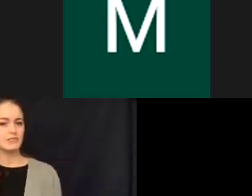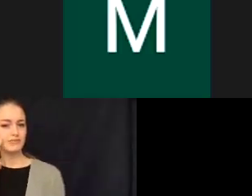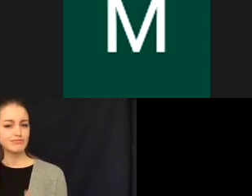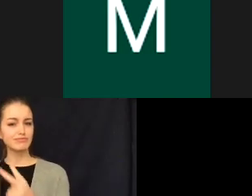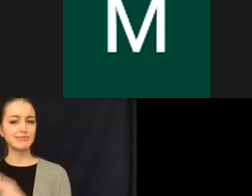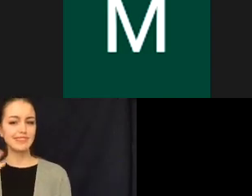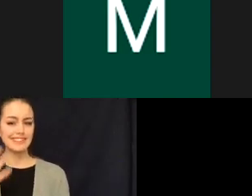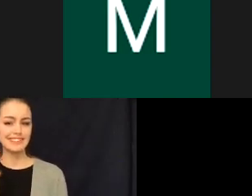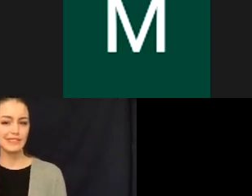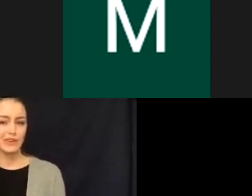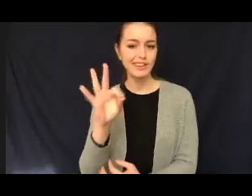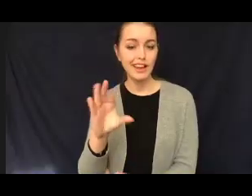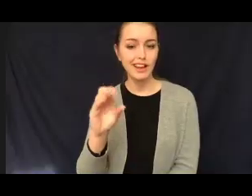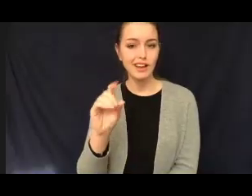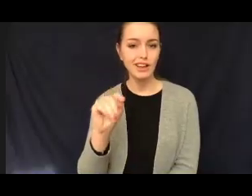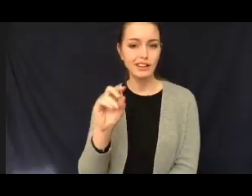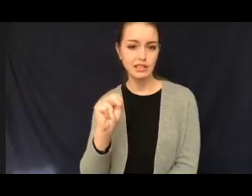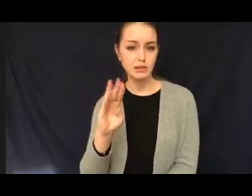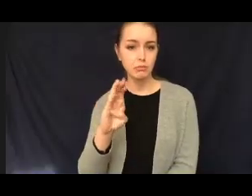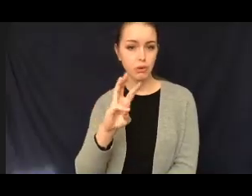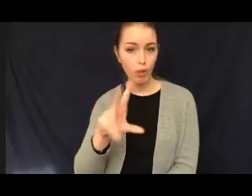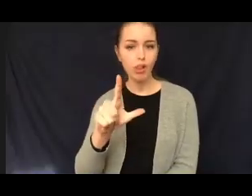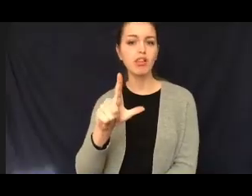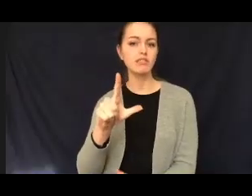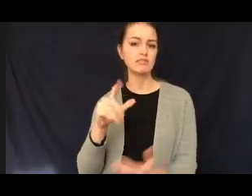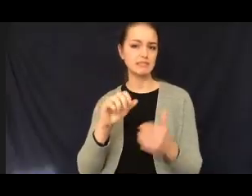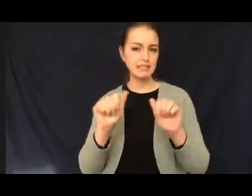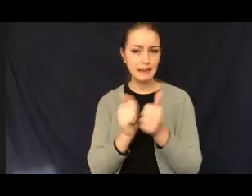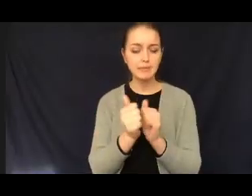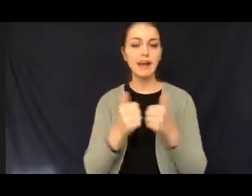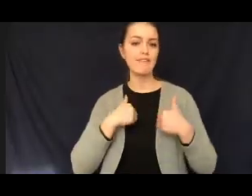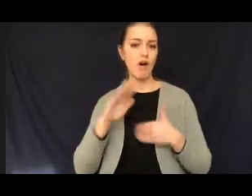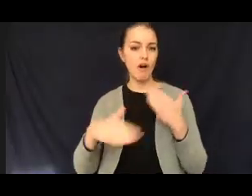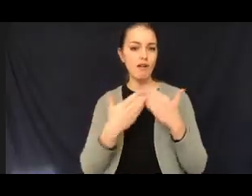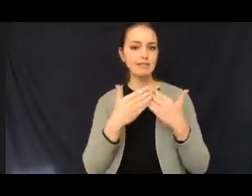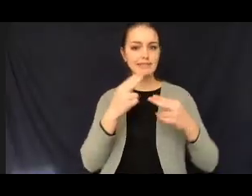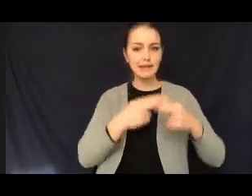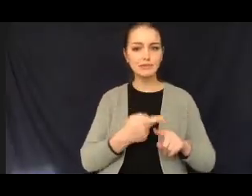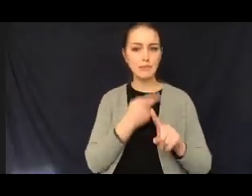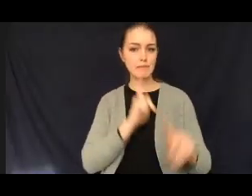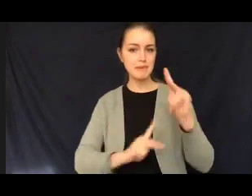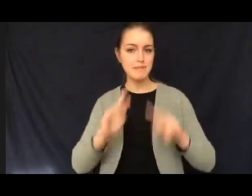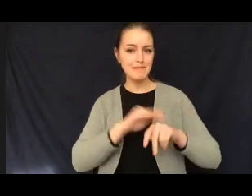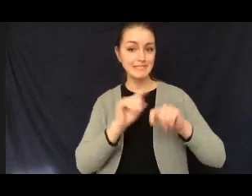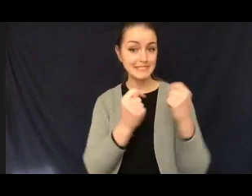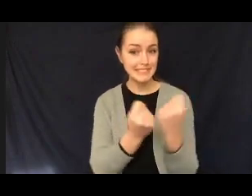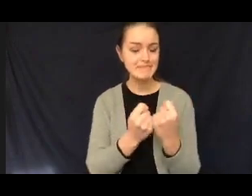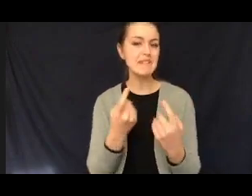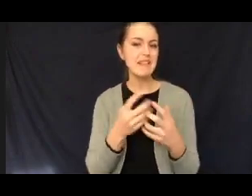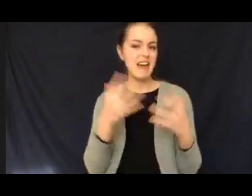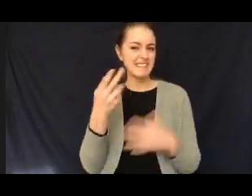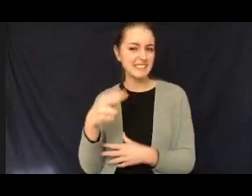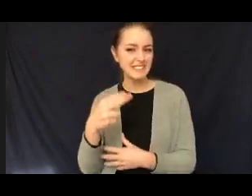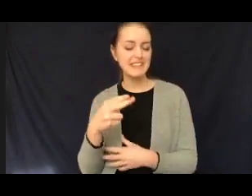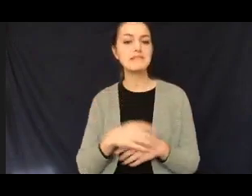1949 Cotton Bowl staff, so it has all the coaches from that team. I won't go into history of that, it'll take a while, but Cool. that's